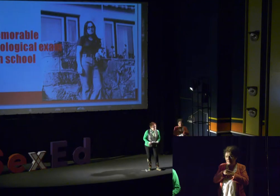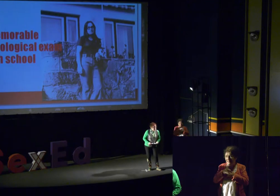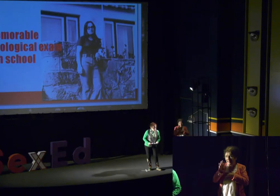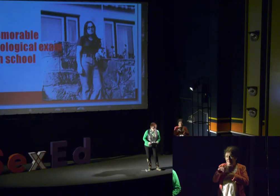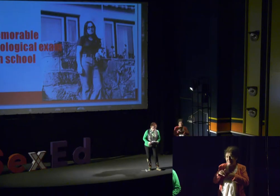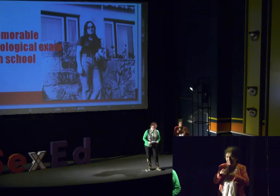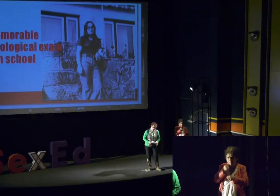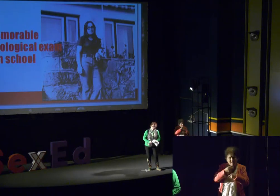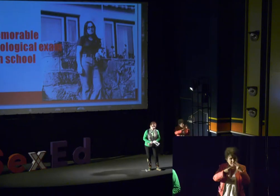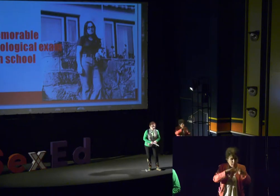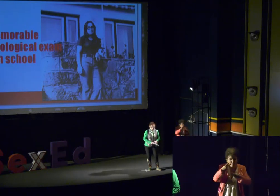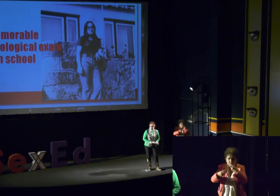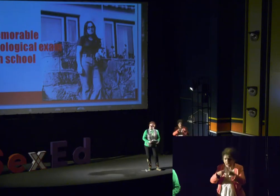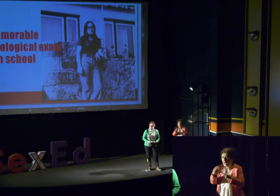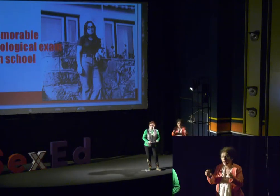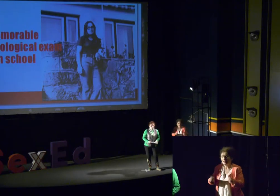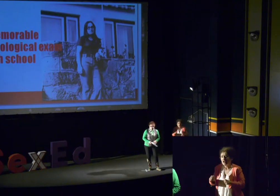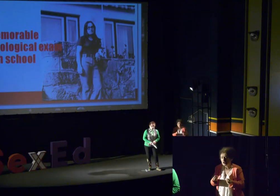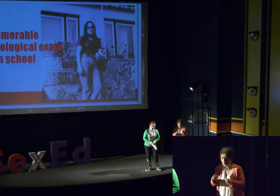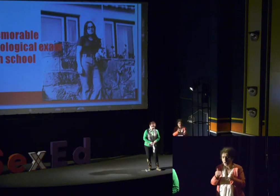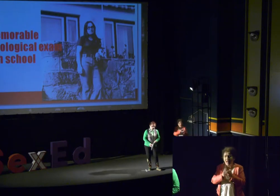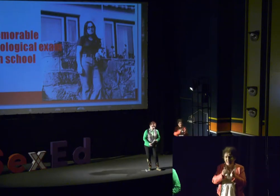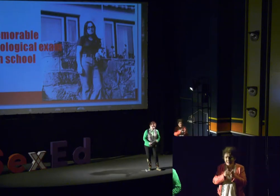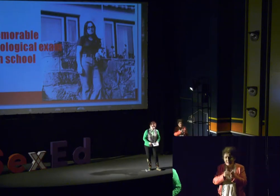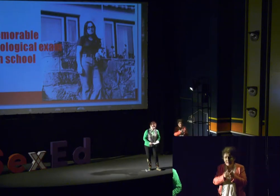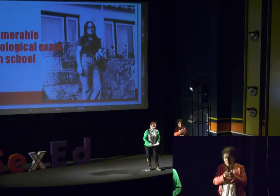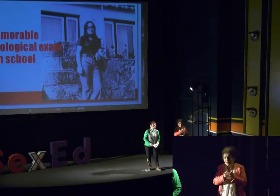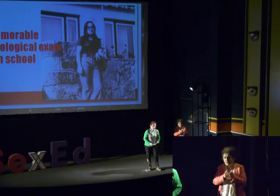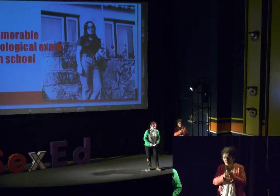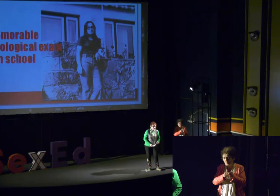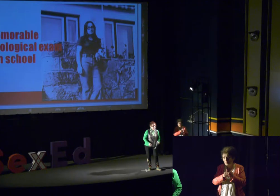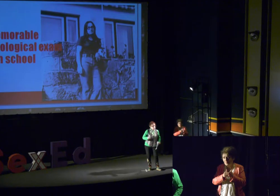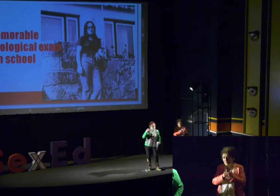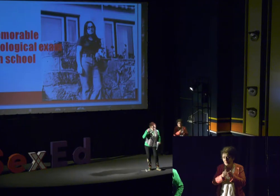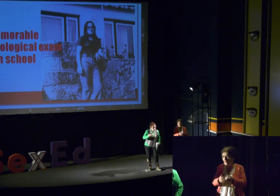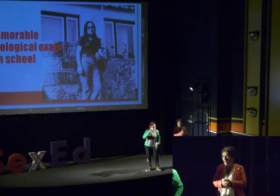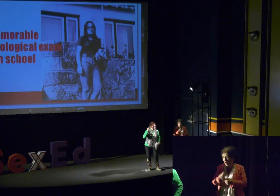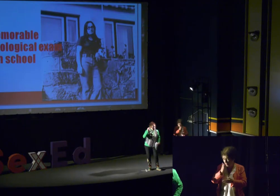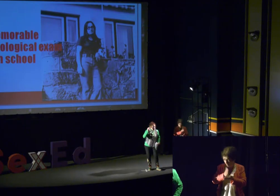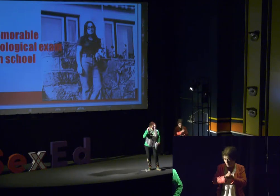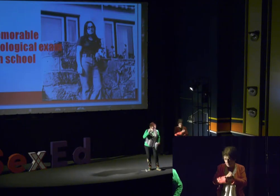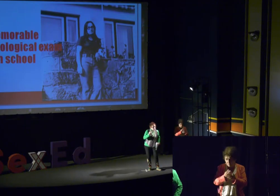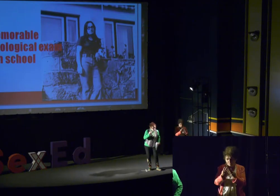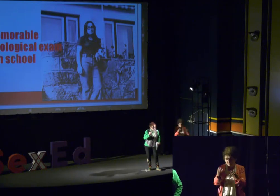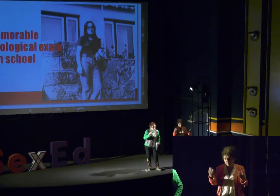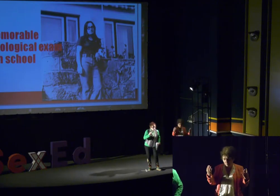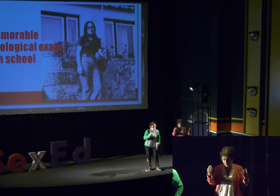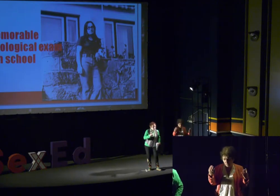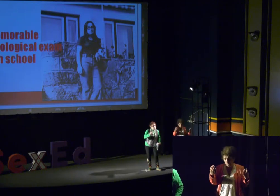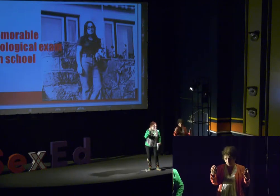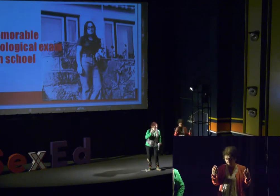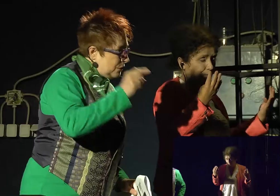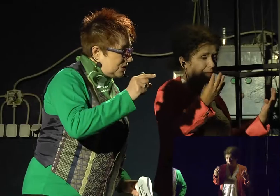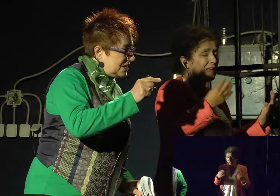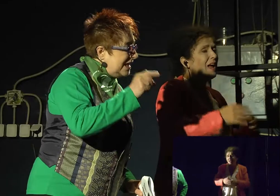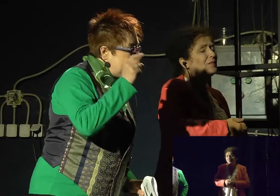kind of x-ray, so... But I will never forget that one. And what I've heard a couple of days ago,